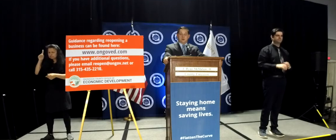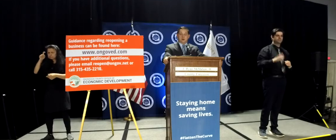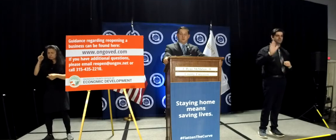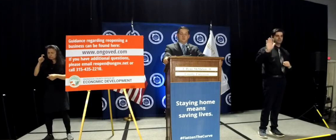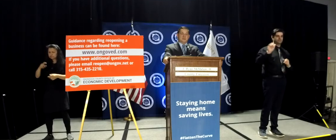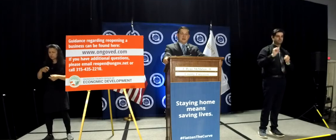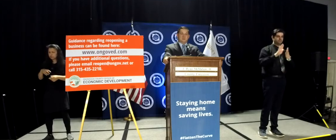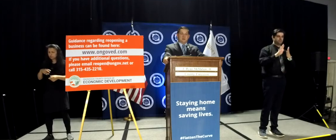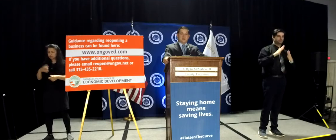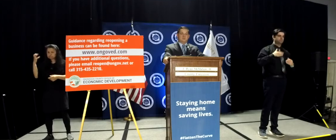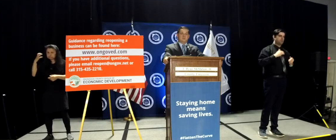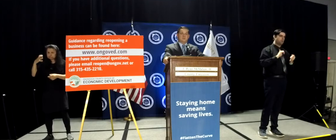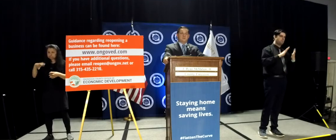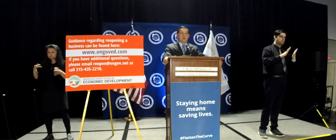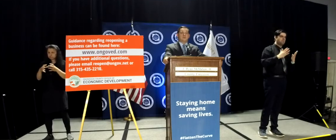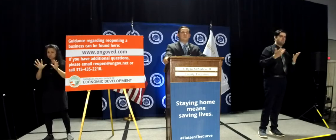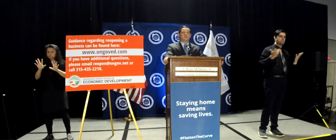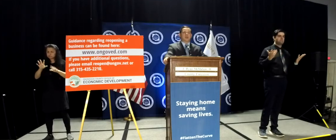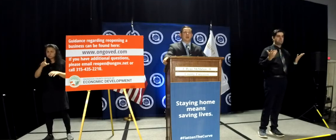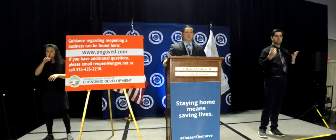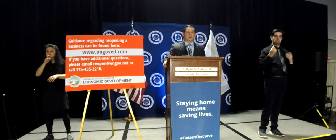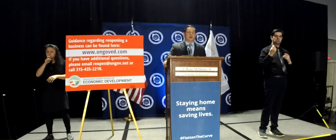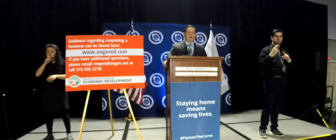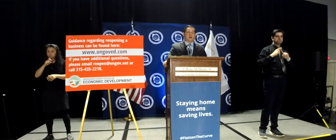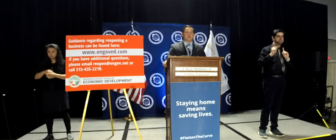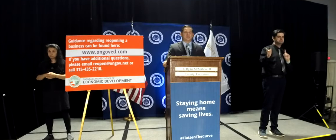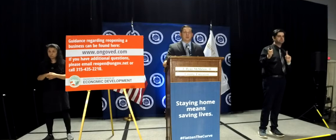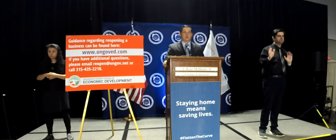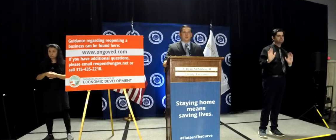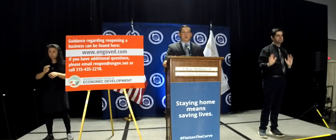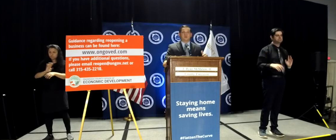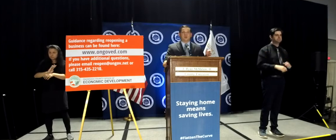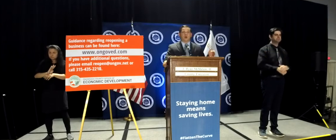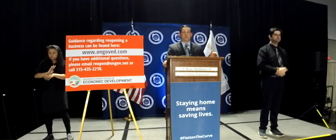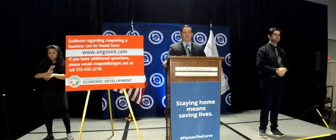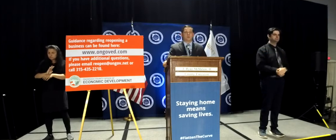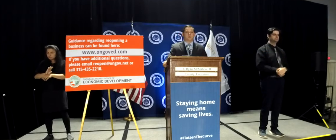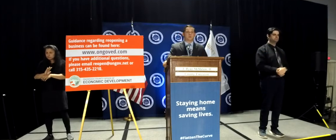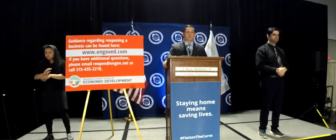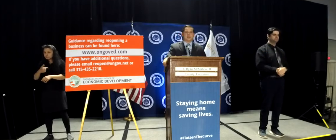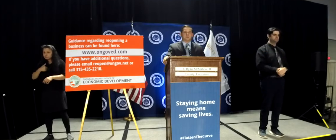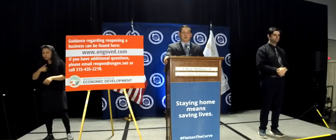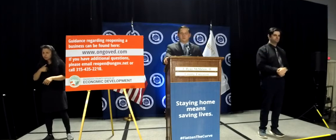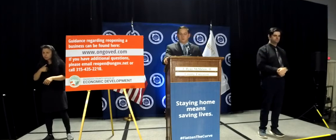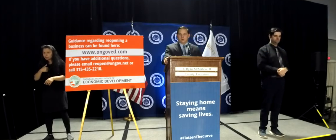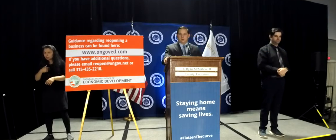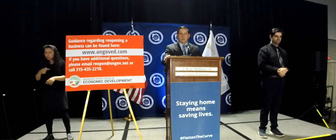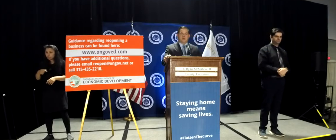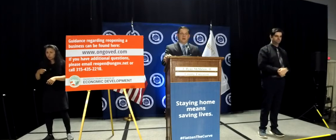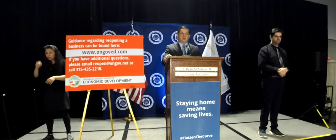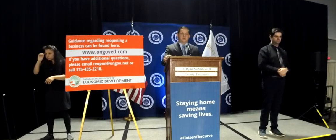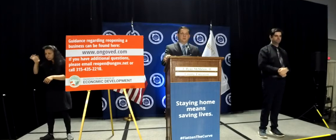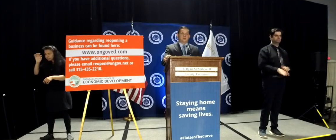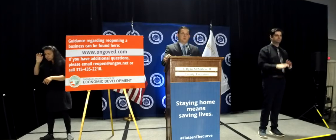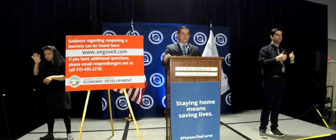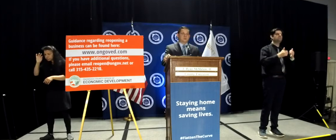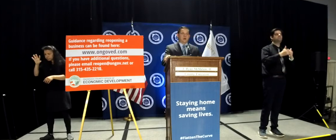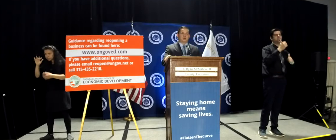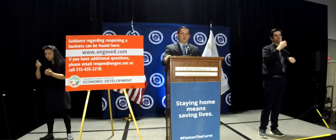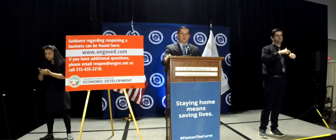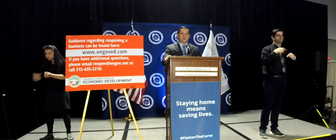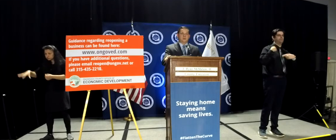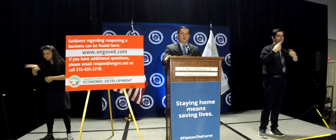we there's been times where I've shared. I always share with you. I'm always very open with you, but there's been times where I've probably aired a little bit too